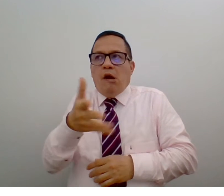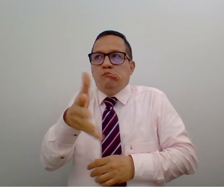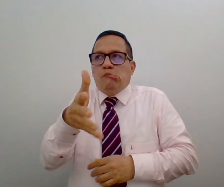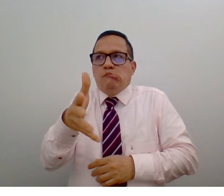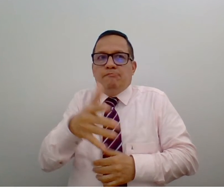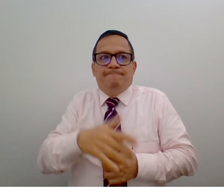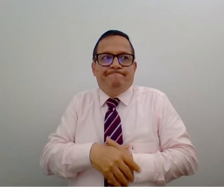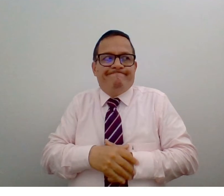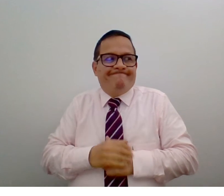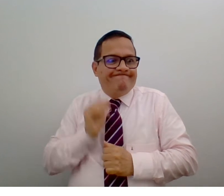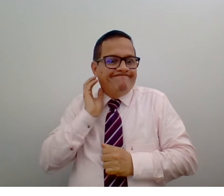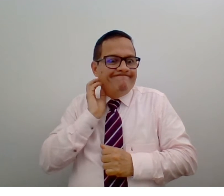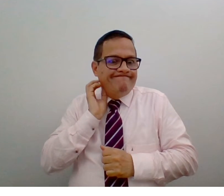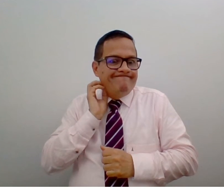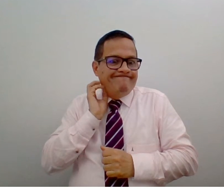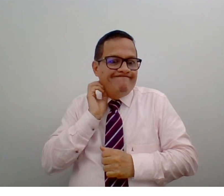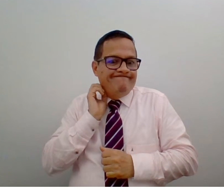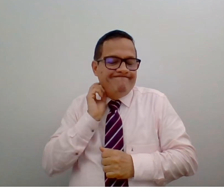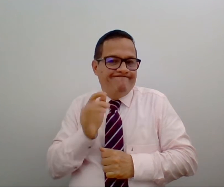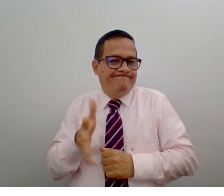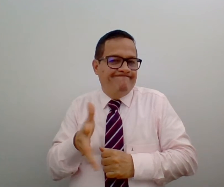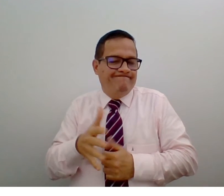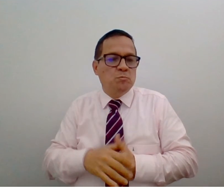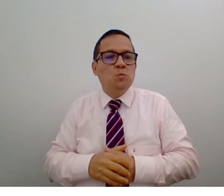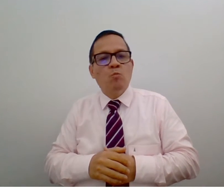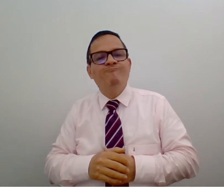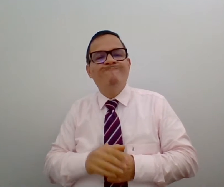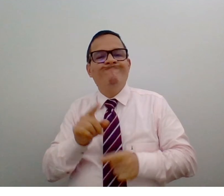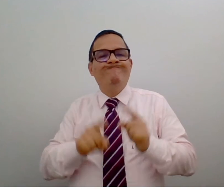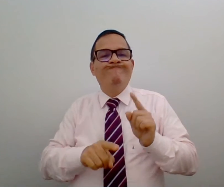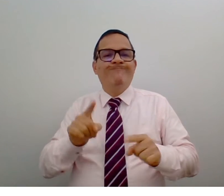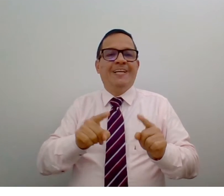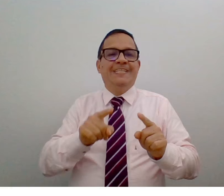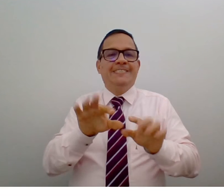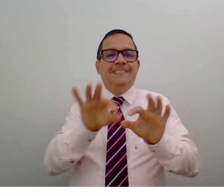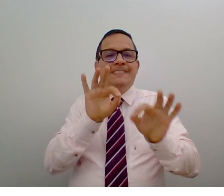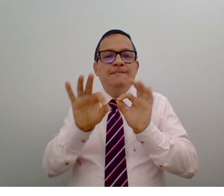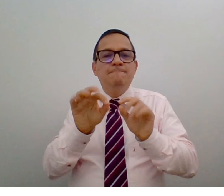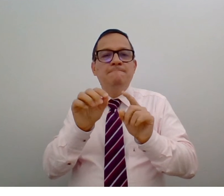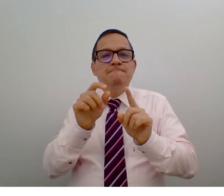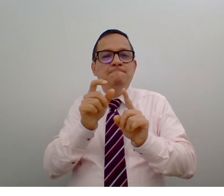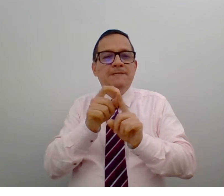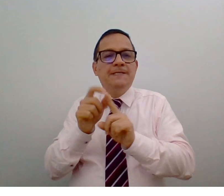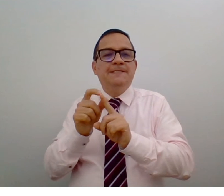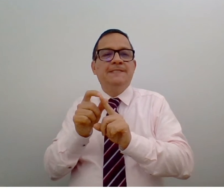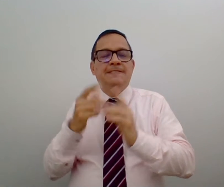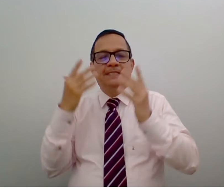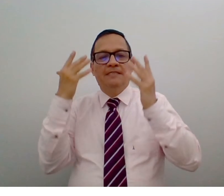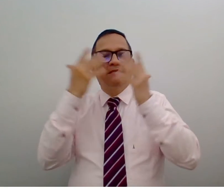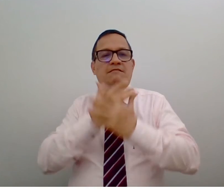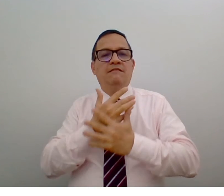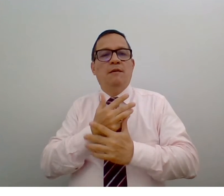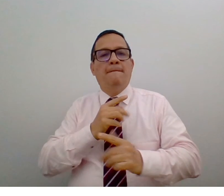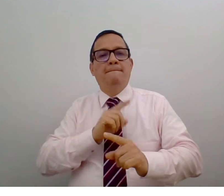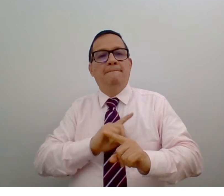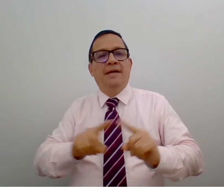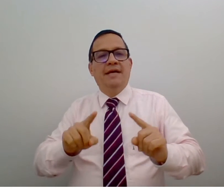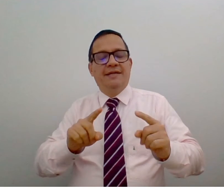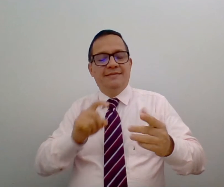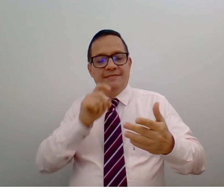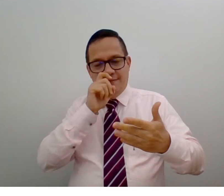Average level. Sometimes the chosen words convey the idea clearly, but they seem stilted